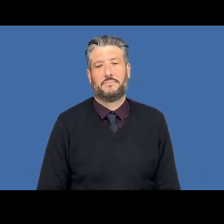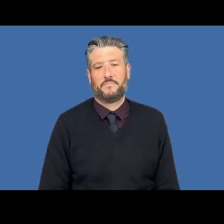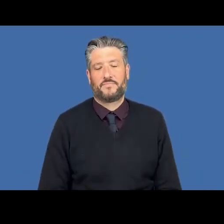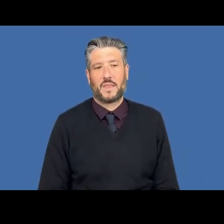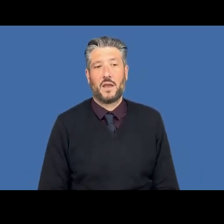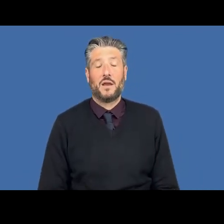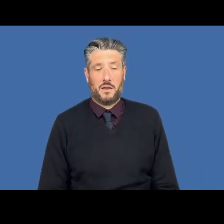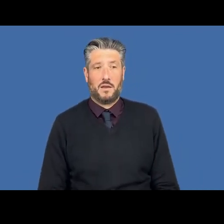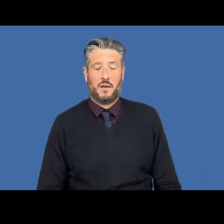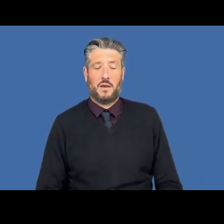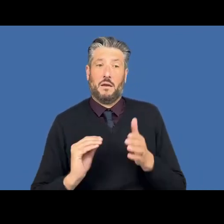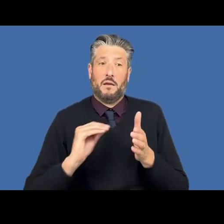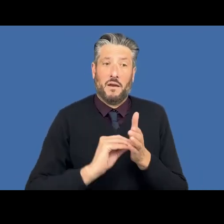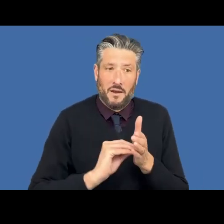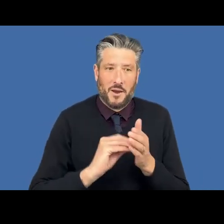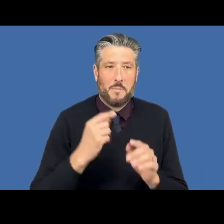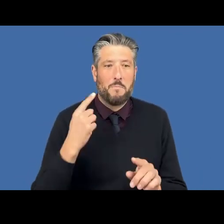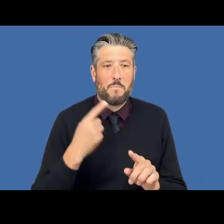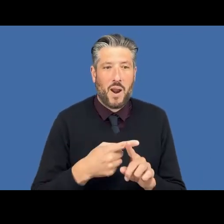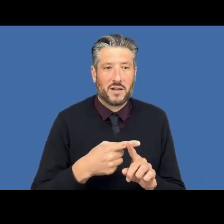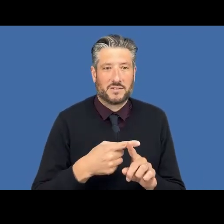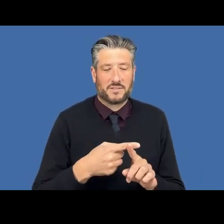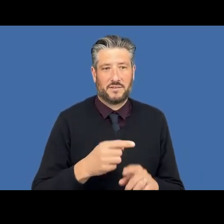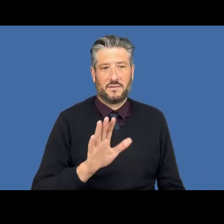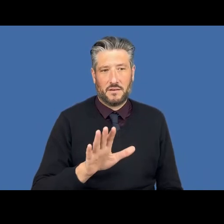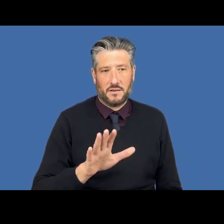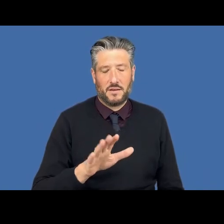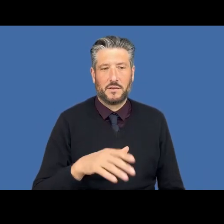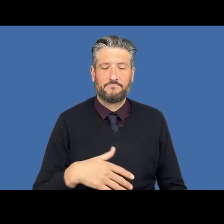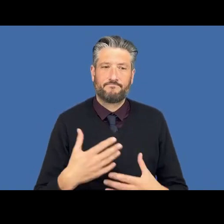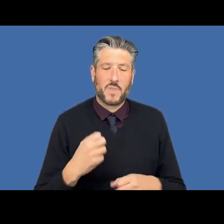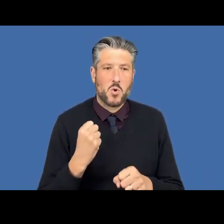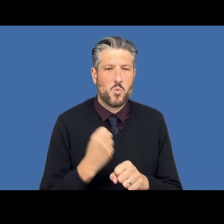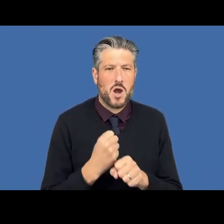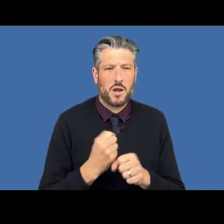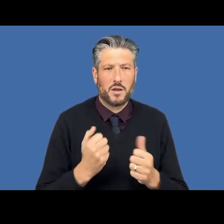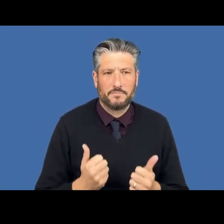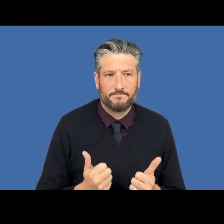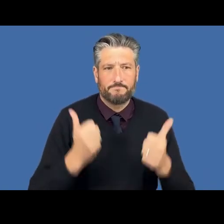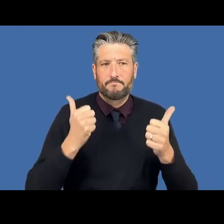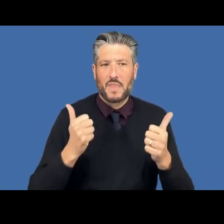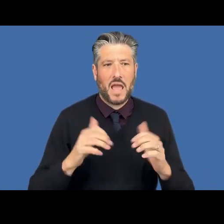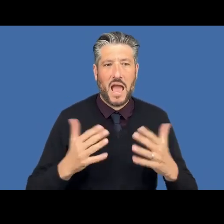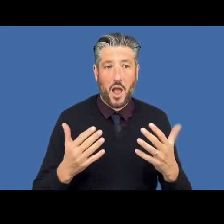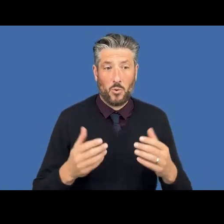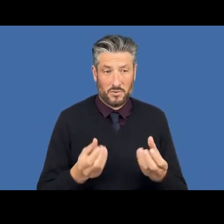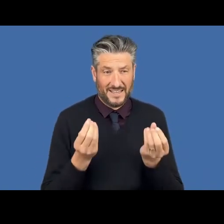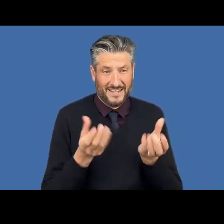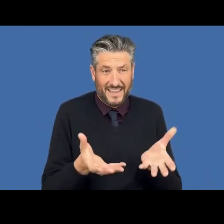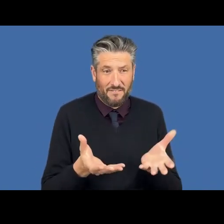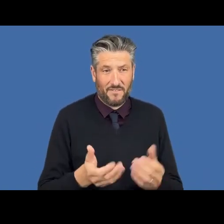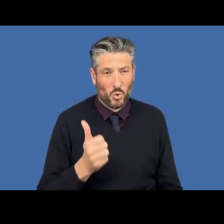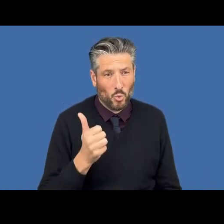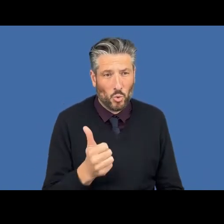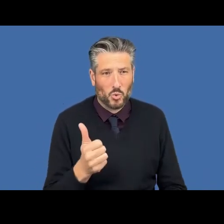this, we're talking about effectiveness. If you give someone the tools that they need to do their job, they're going to do